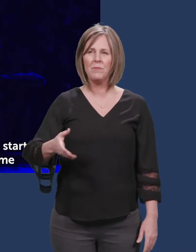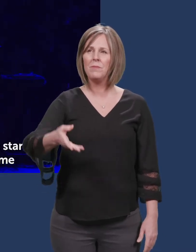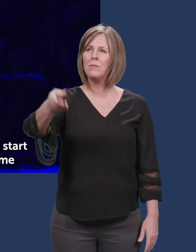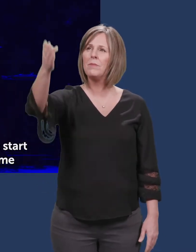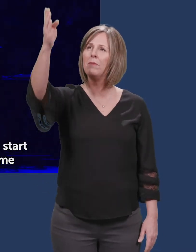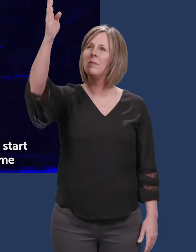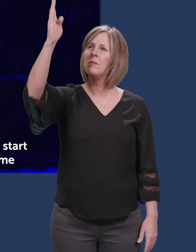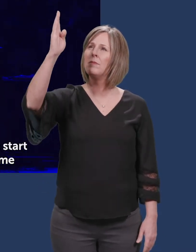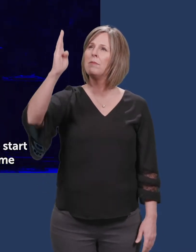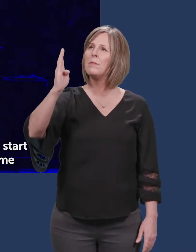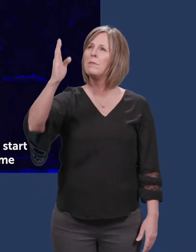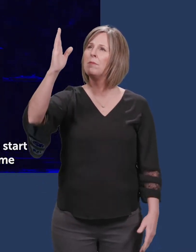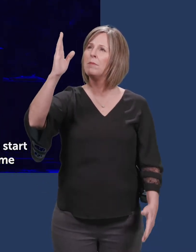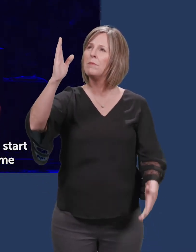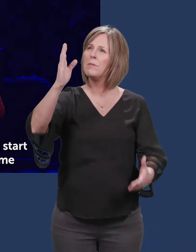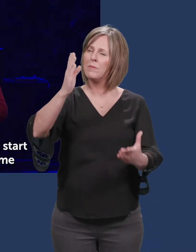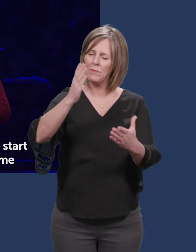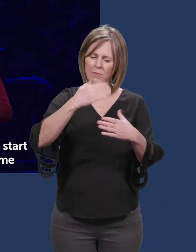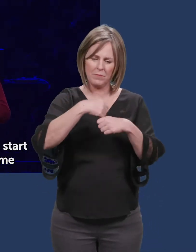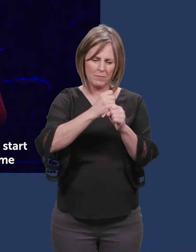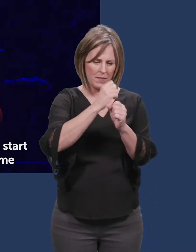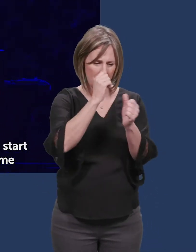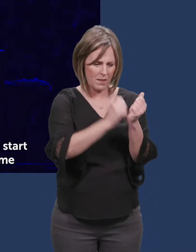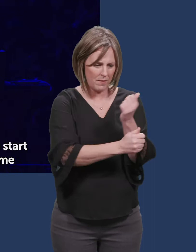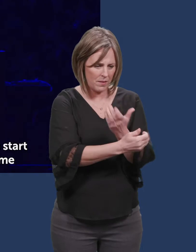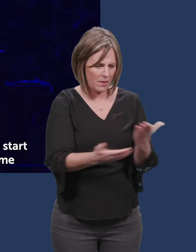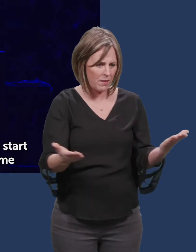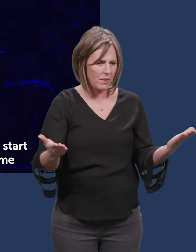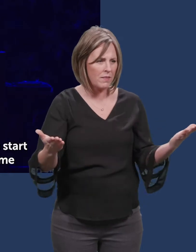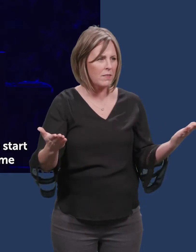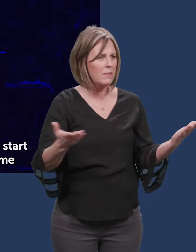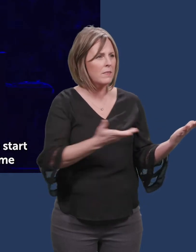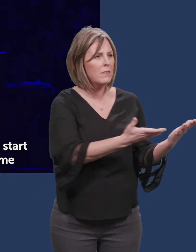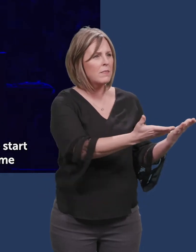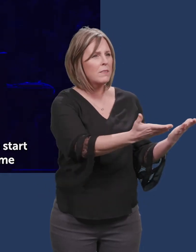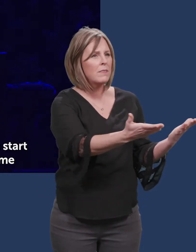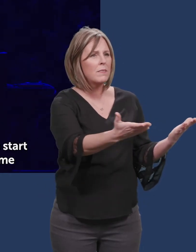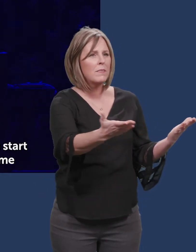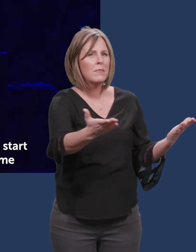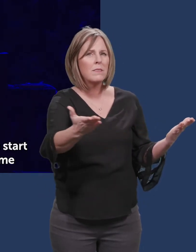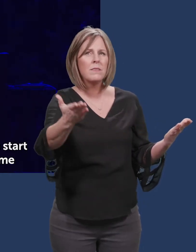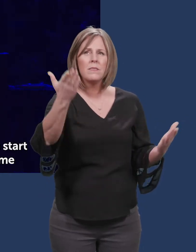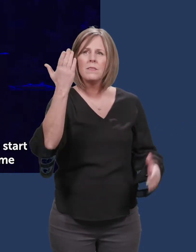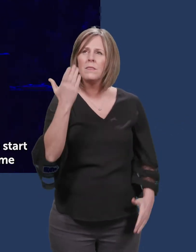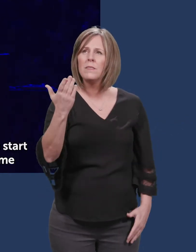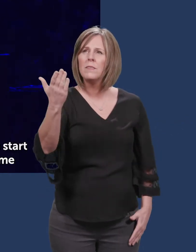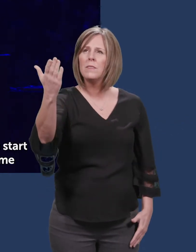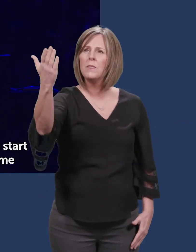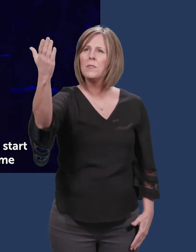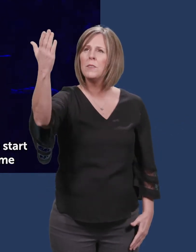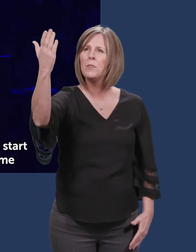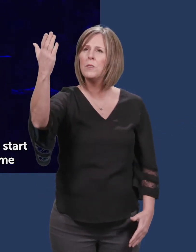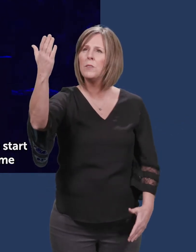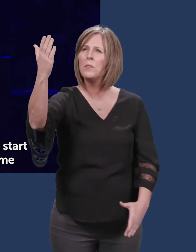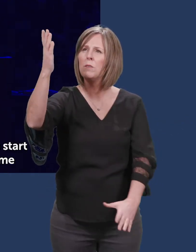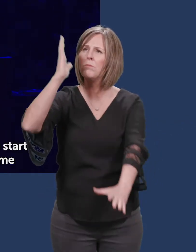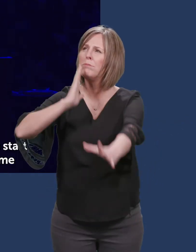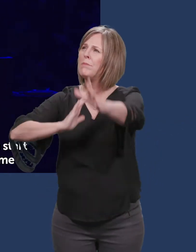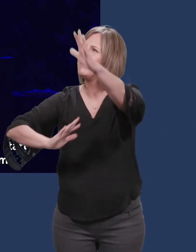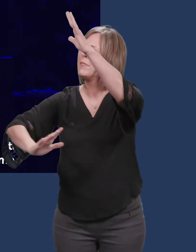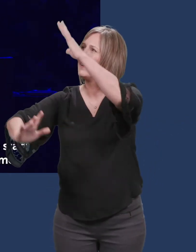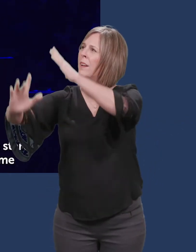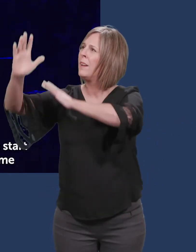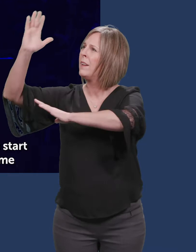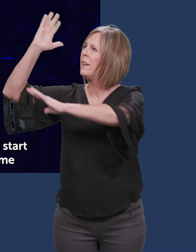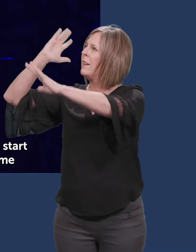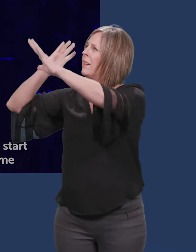God of creation, there at the start, before the beginning of